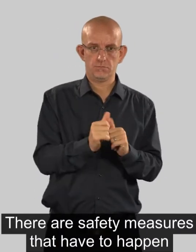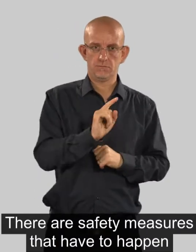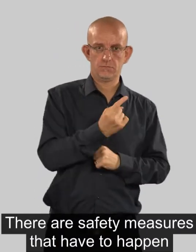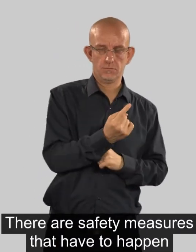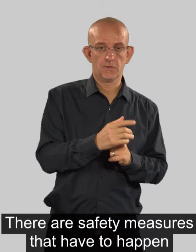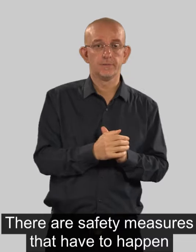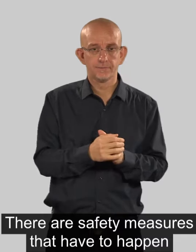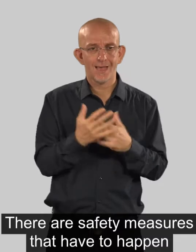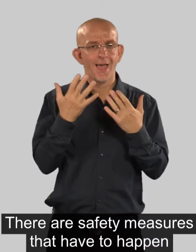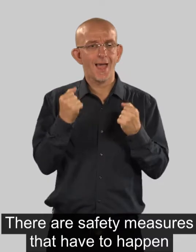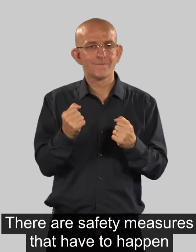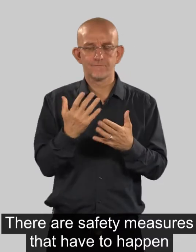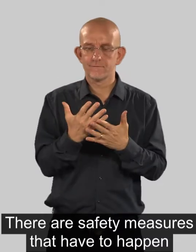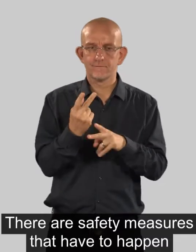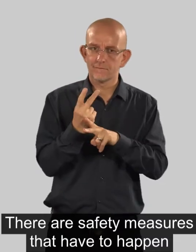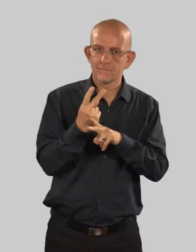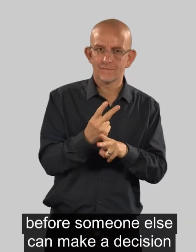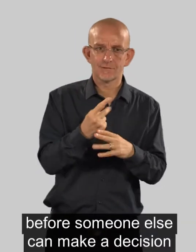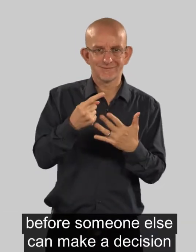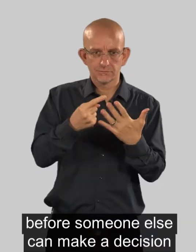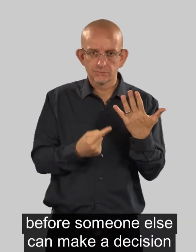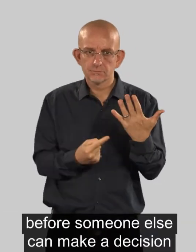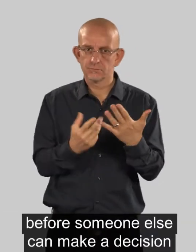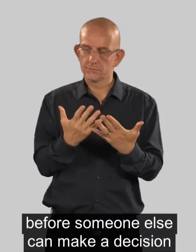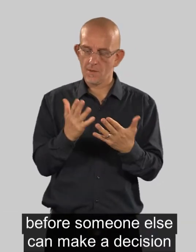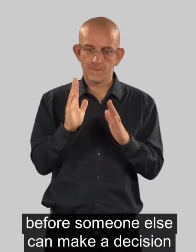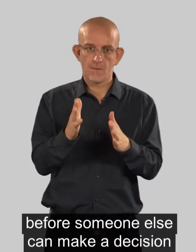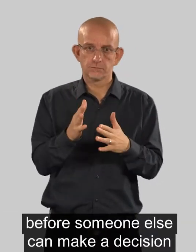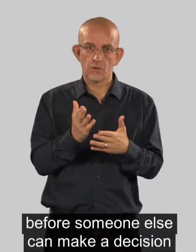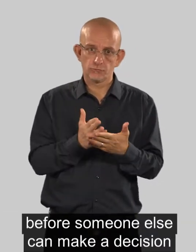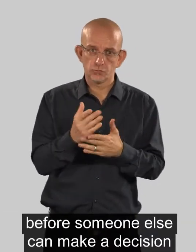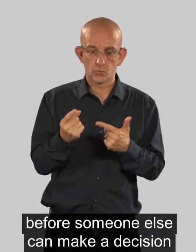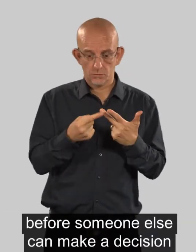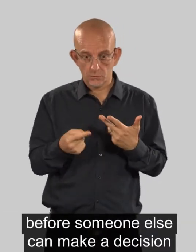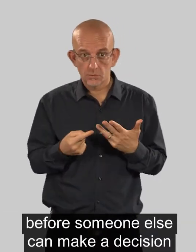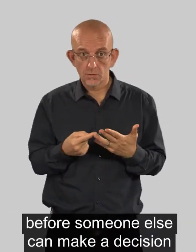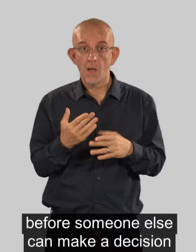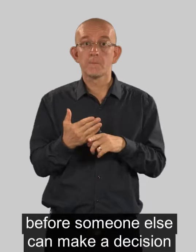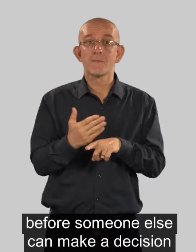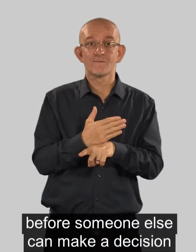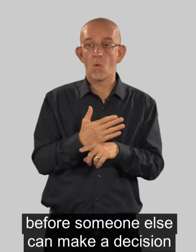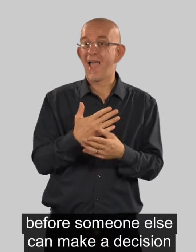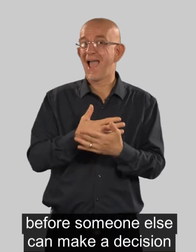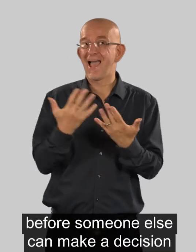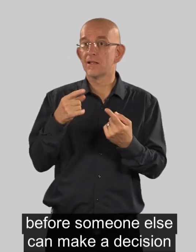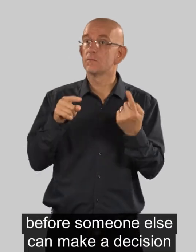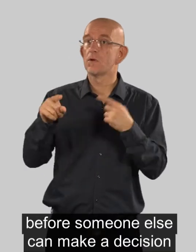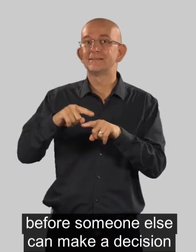There are safety measures that have to happen before someone else can make a decision that affects a